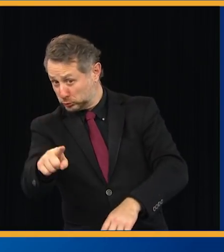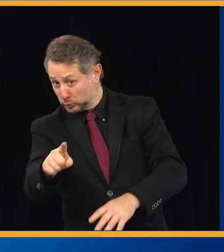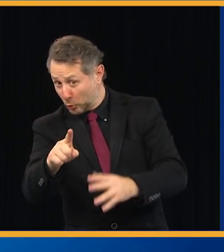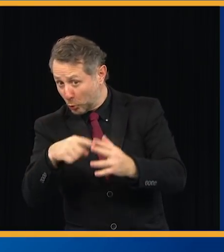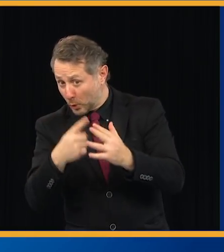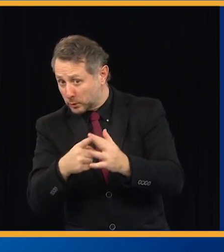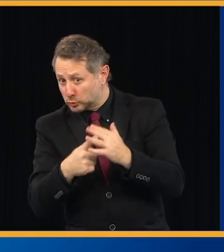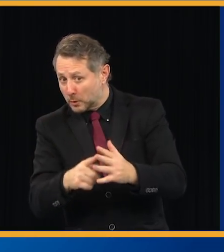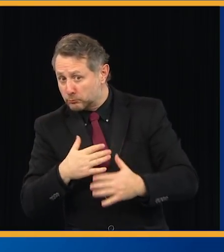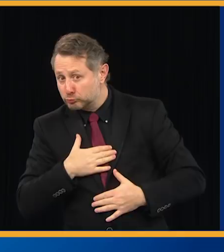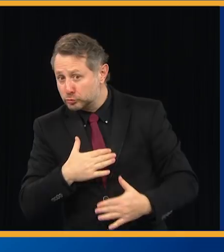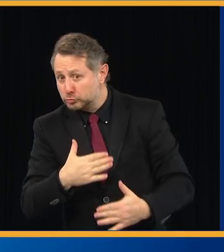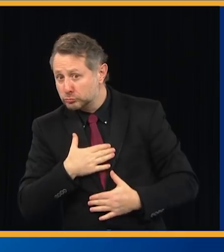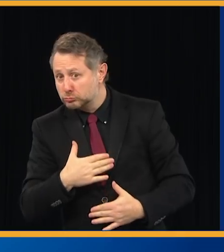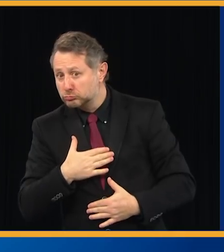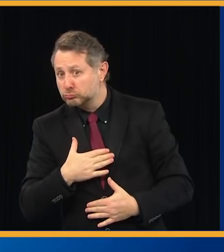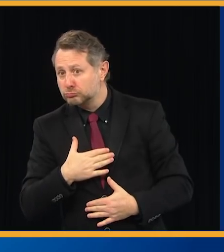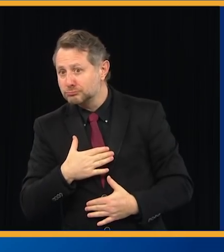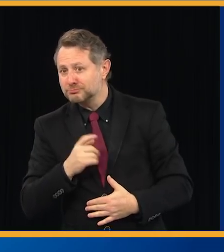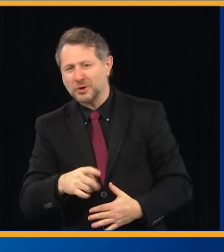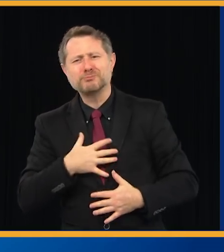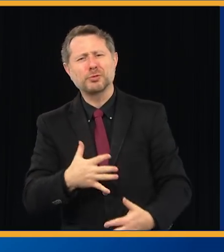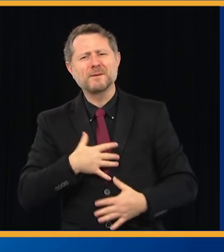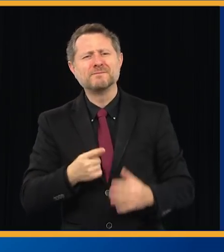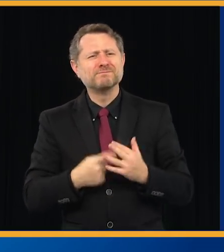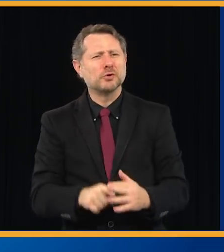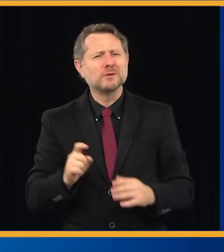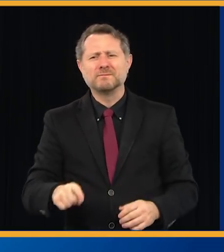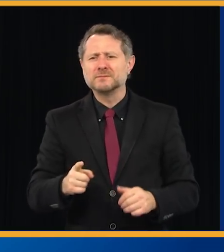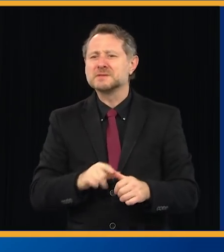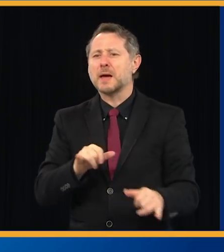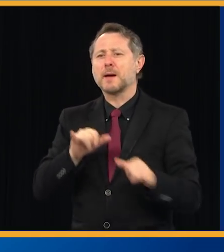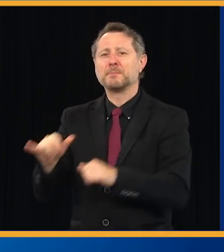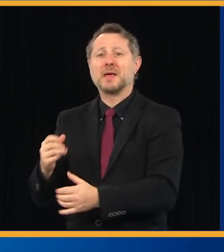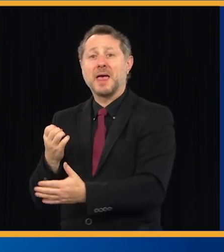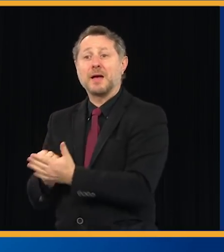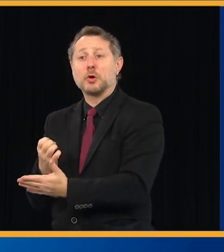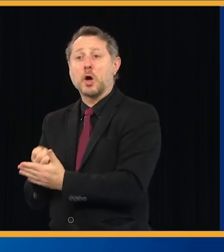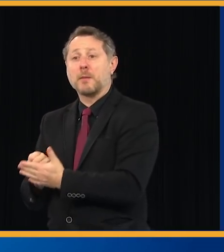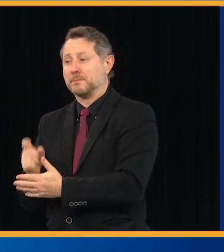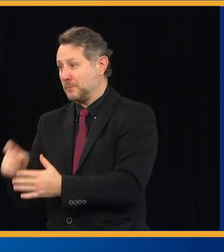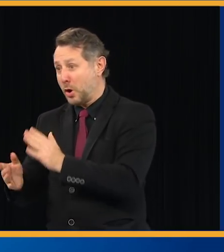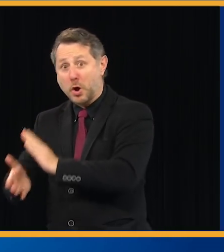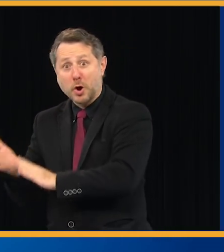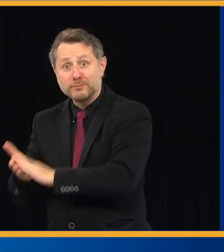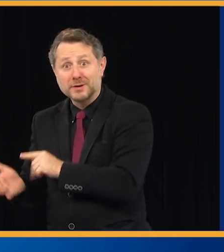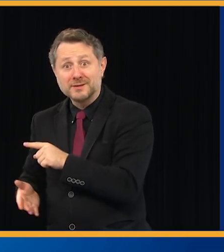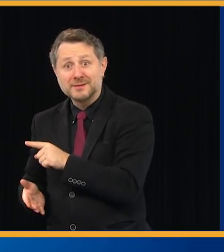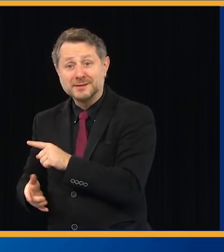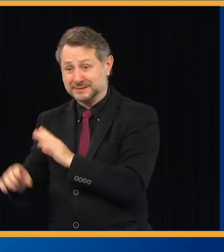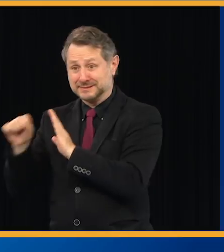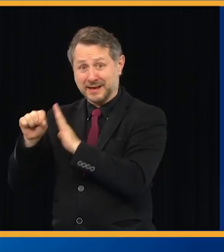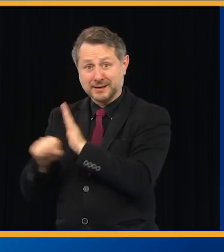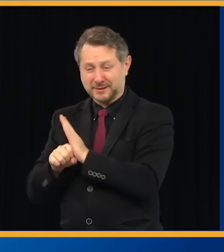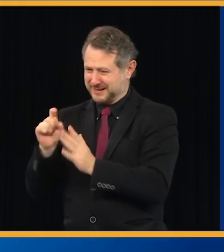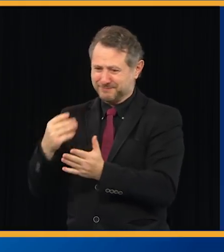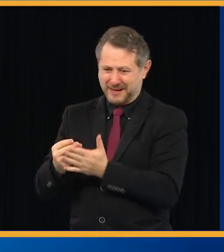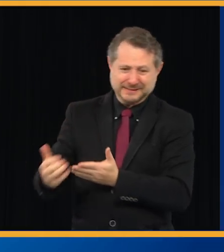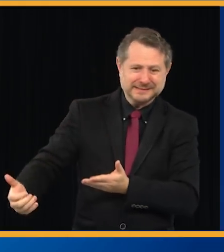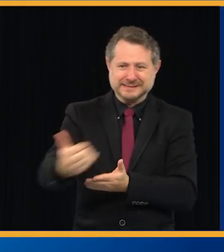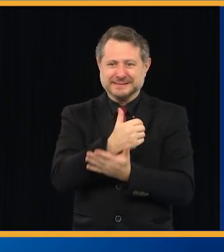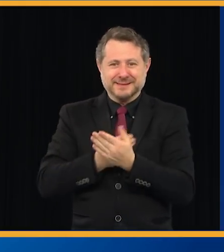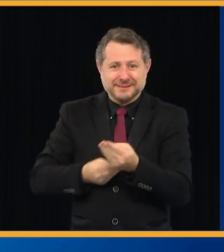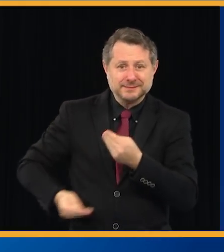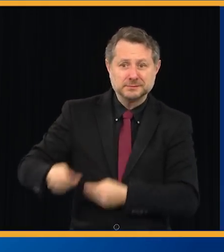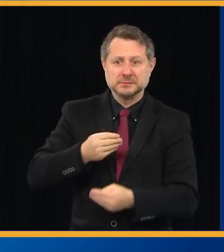need incomes. The economy has to work. The state needs revenues. People have to be able to live their lives. You have to be able to get